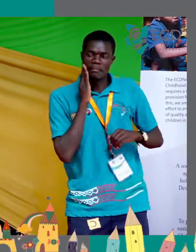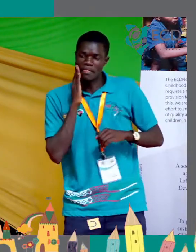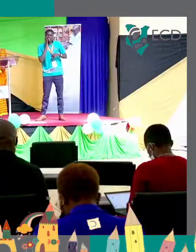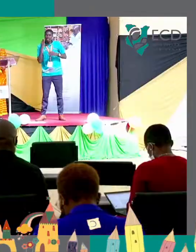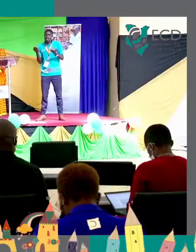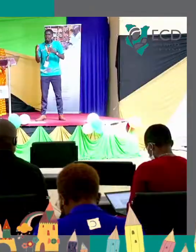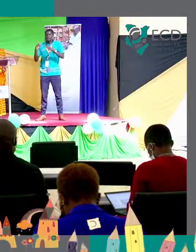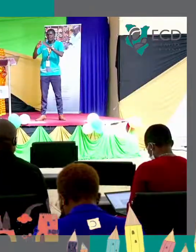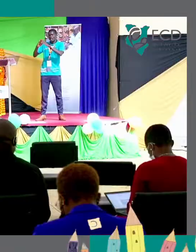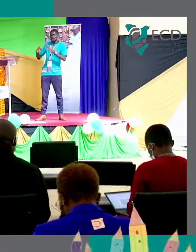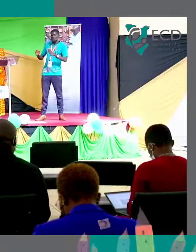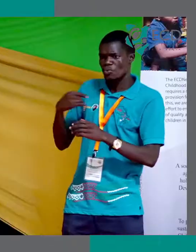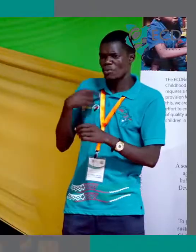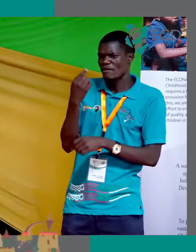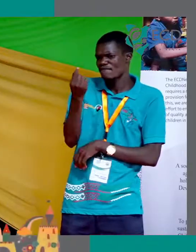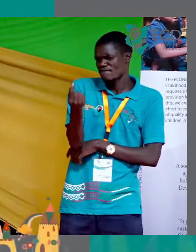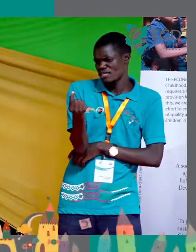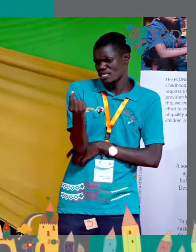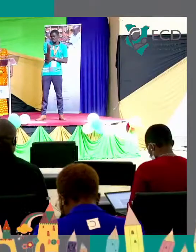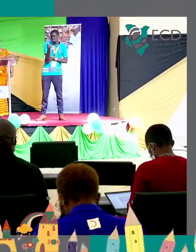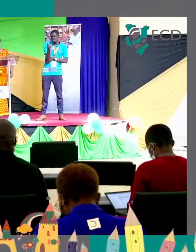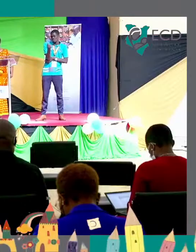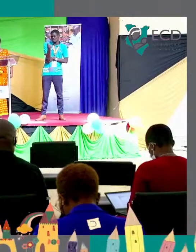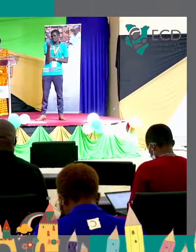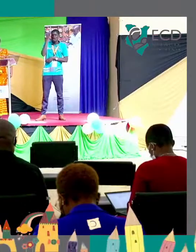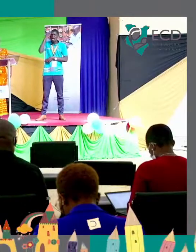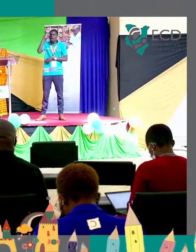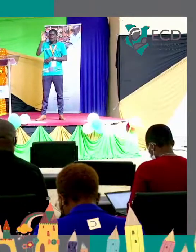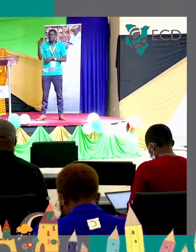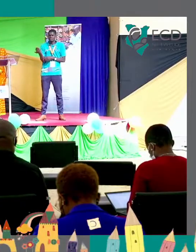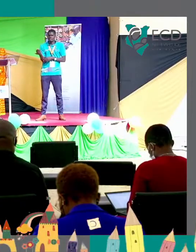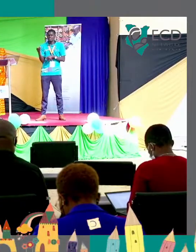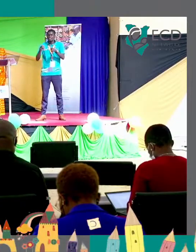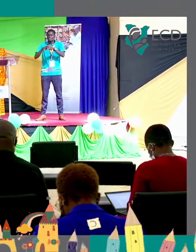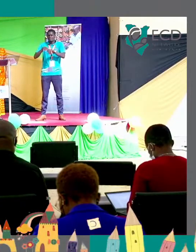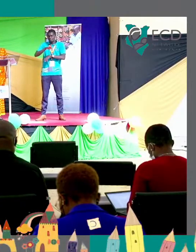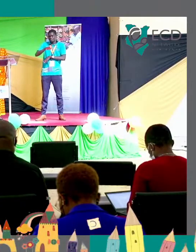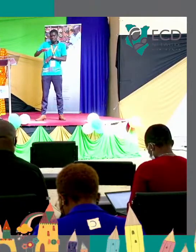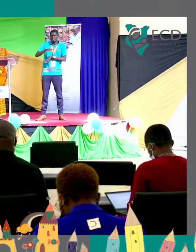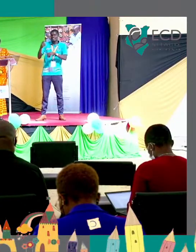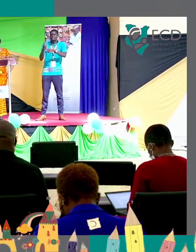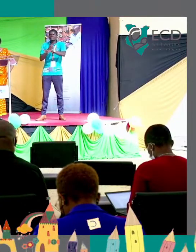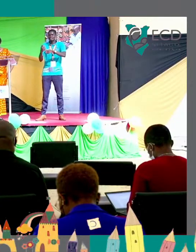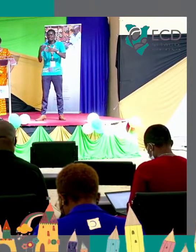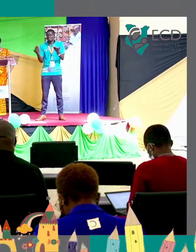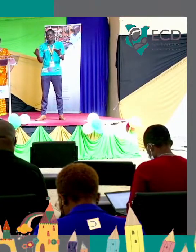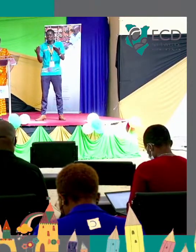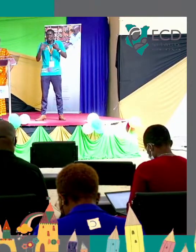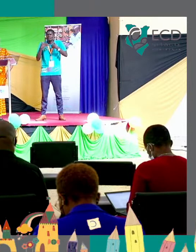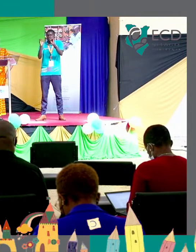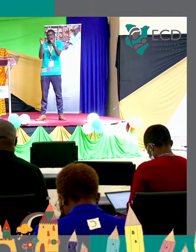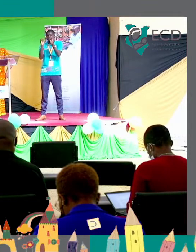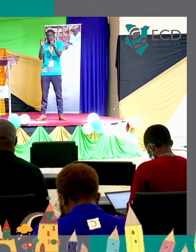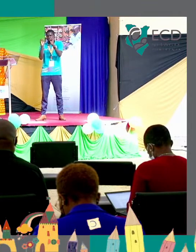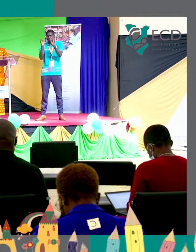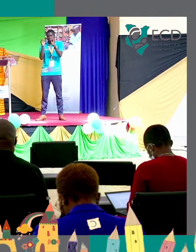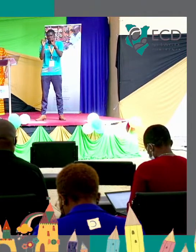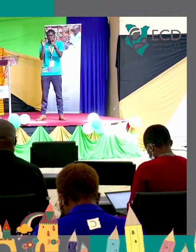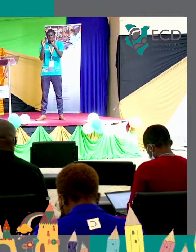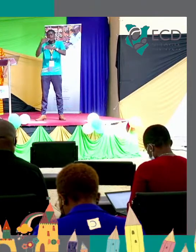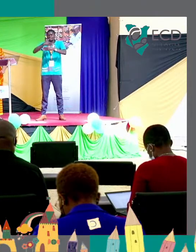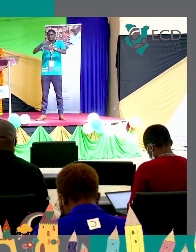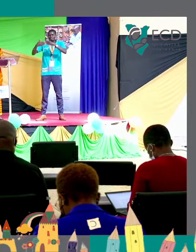limited awareness on child development and basic training on healthcare of children among staff. Capacity building